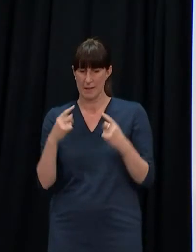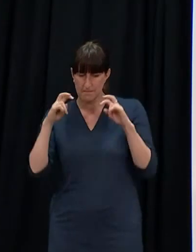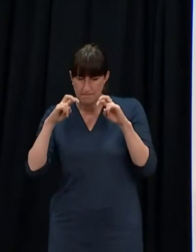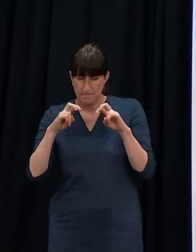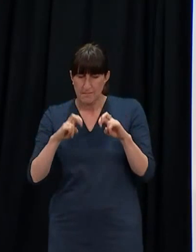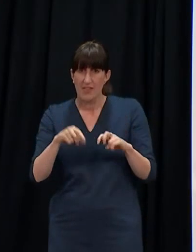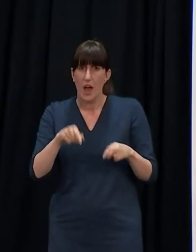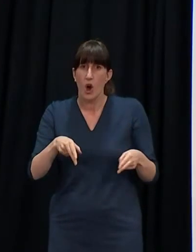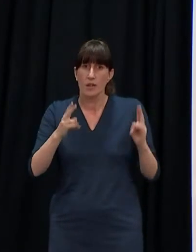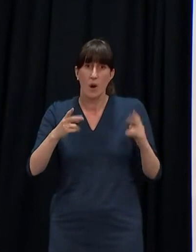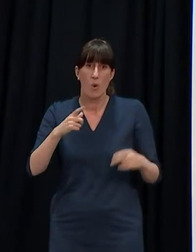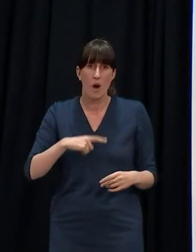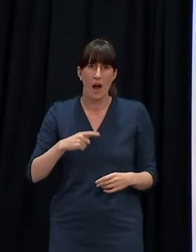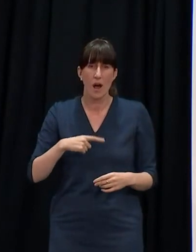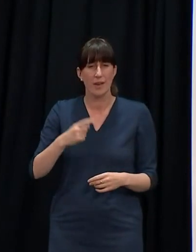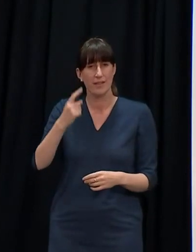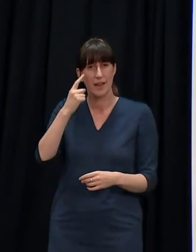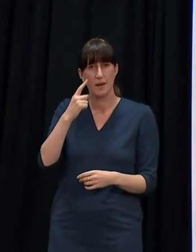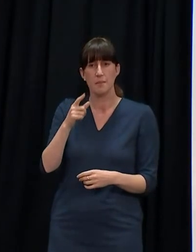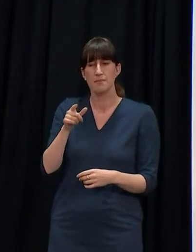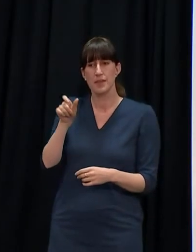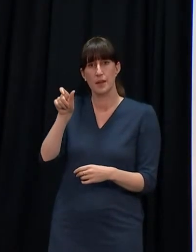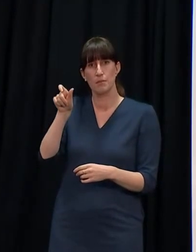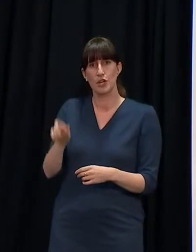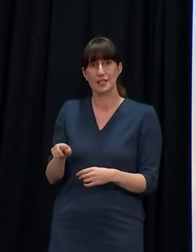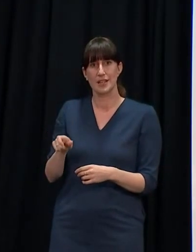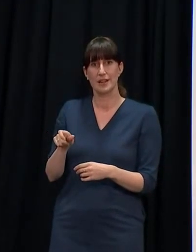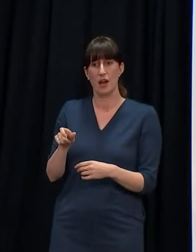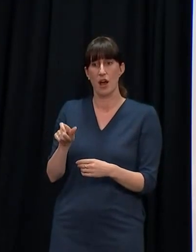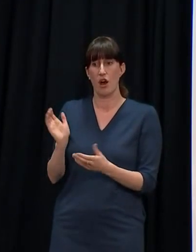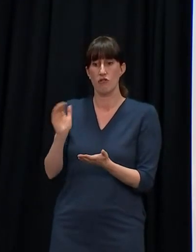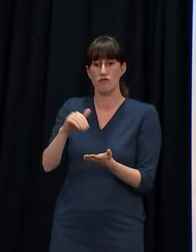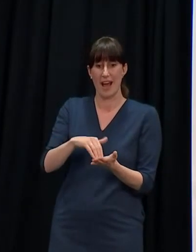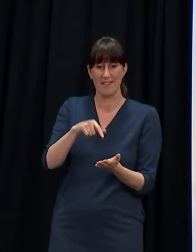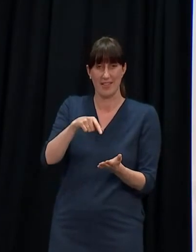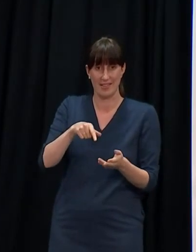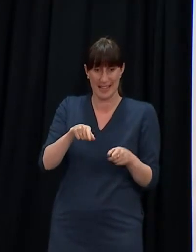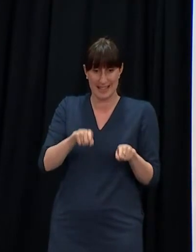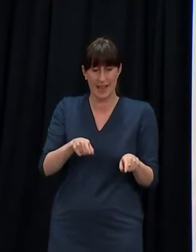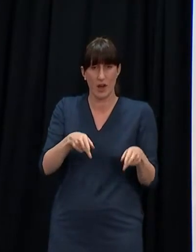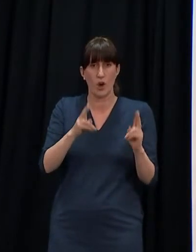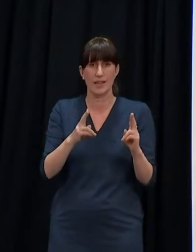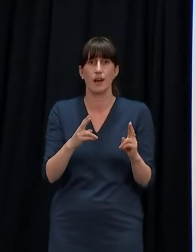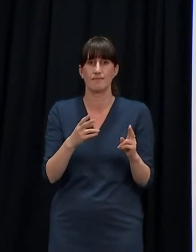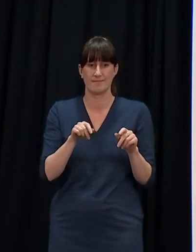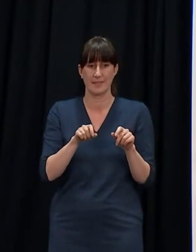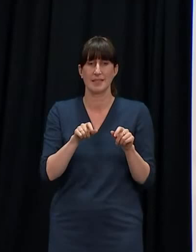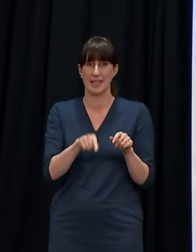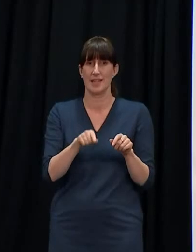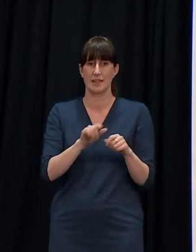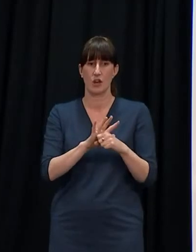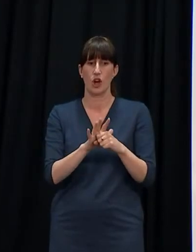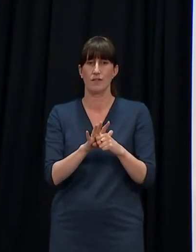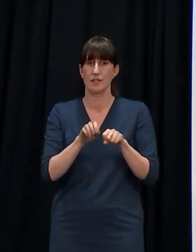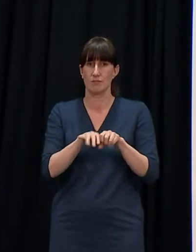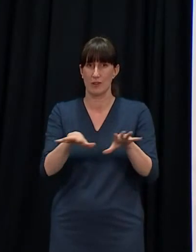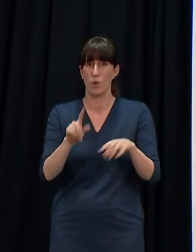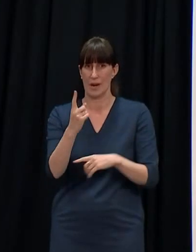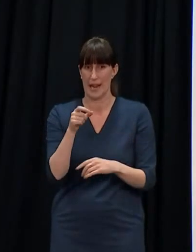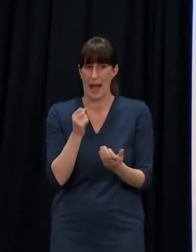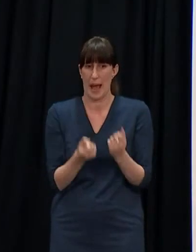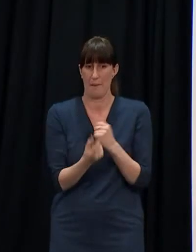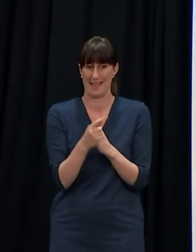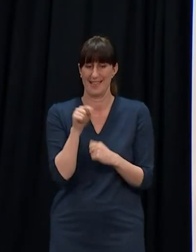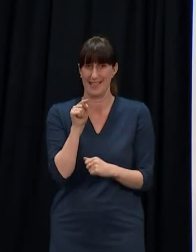of extensive reviews. The final source investigation report has determined that despite significant investigation